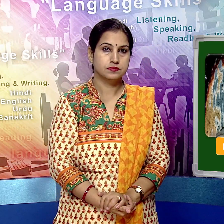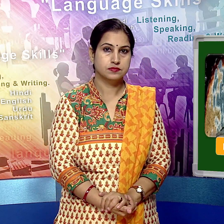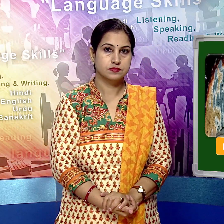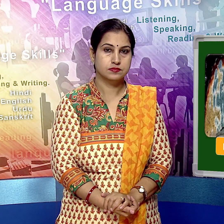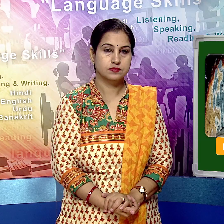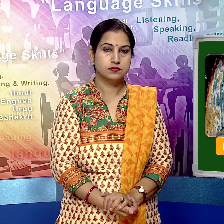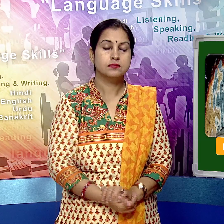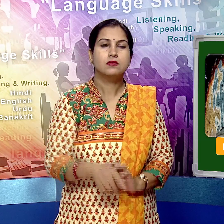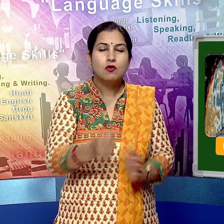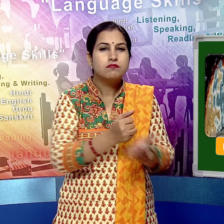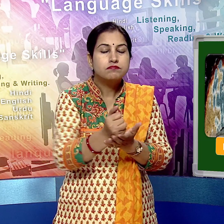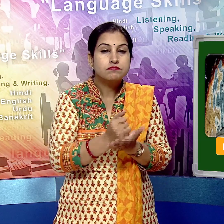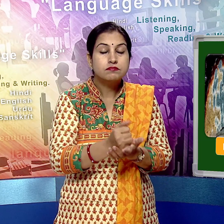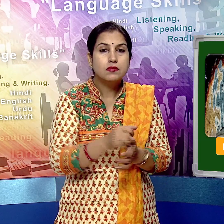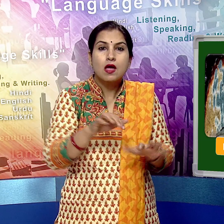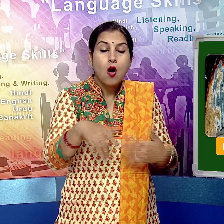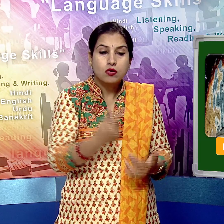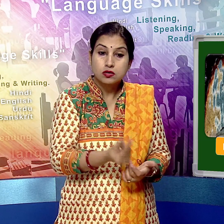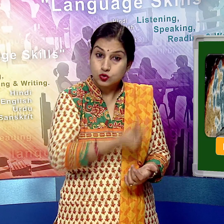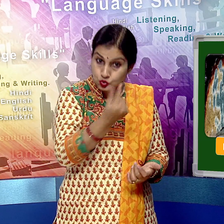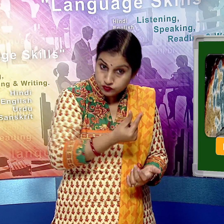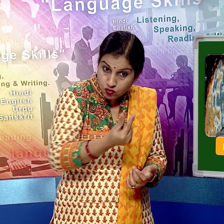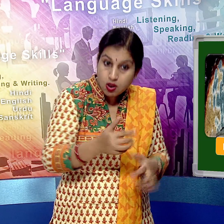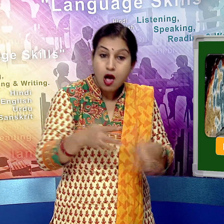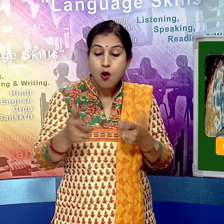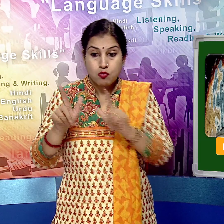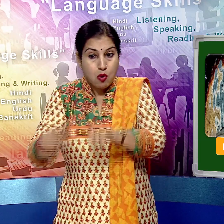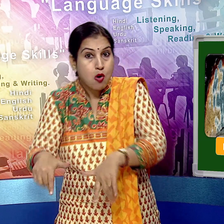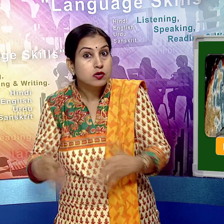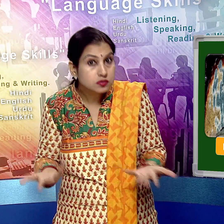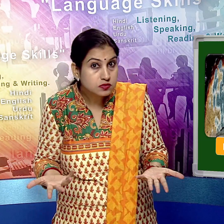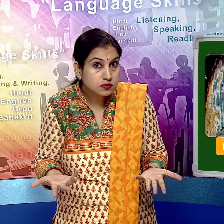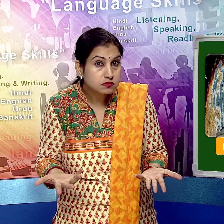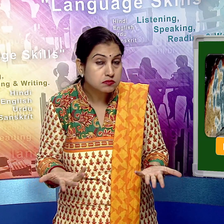Now let's understand how are they useful and how are they harmful.